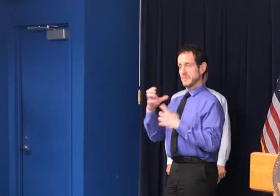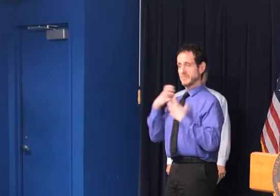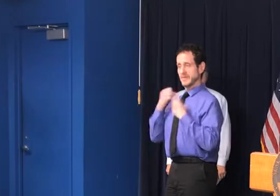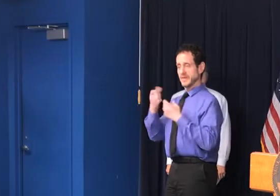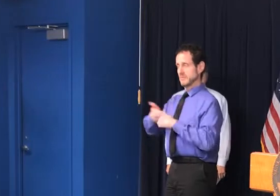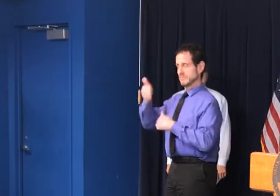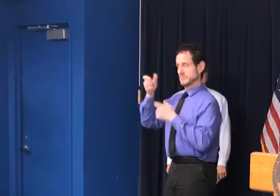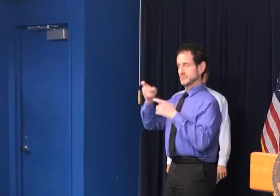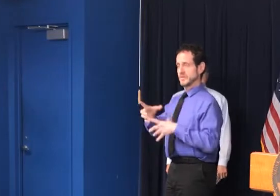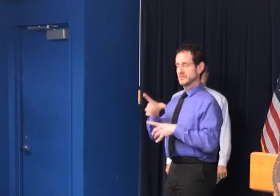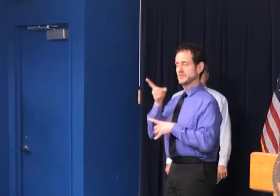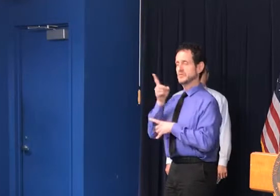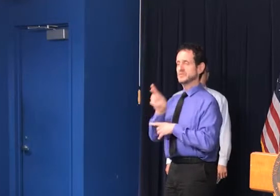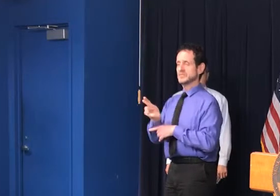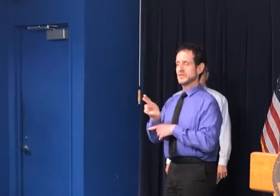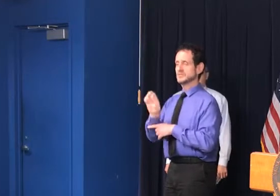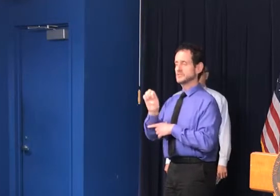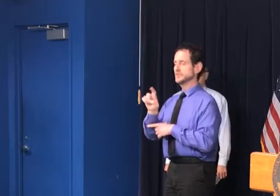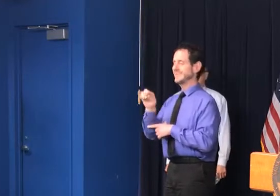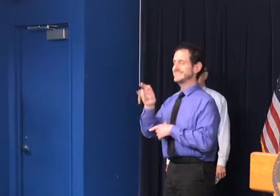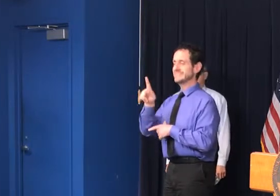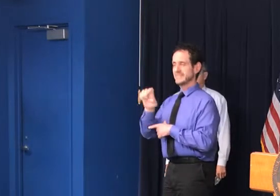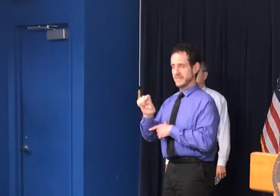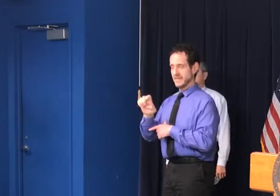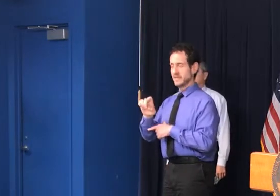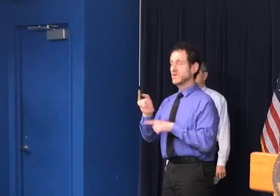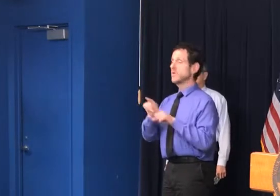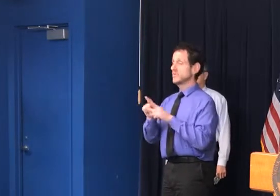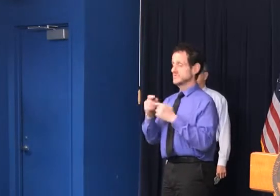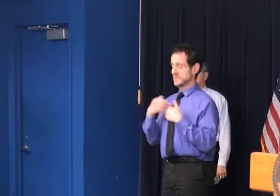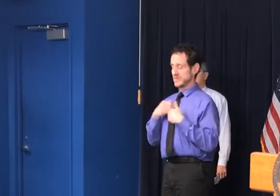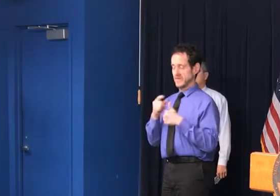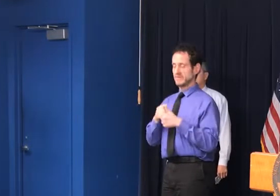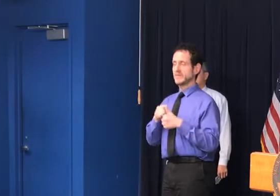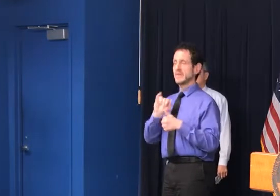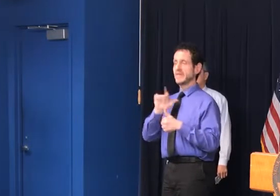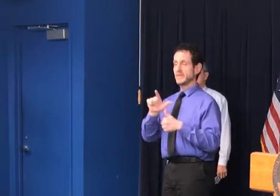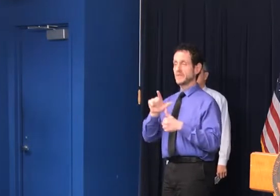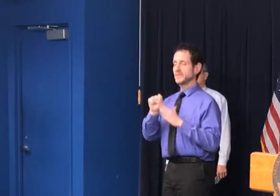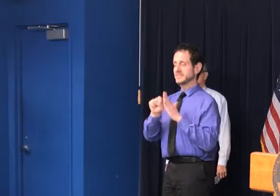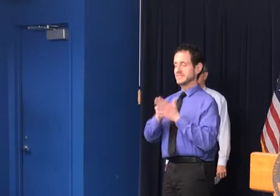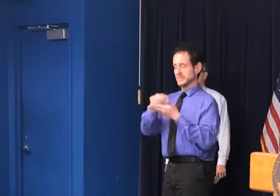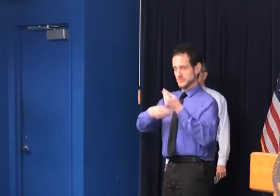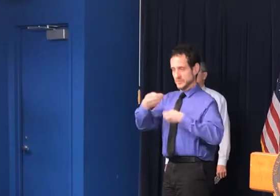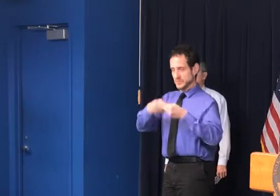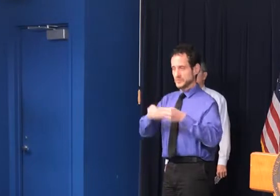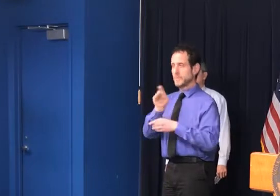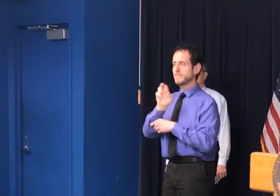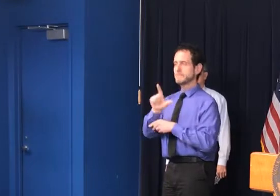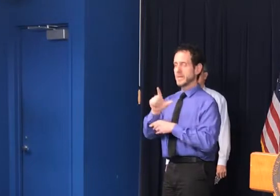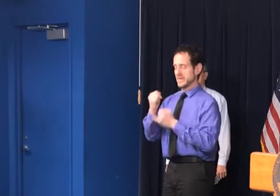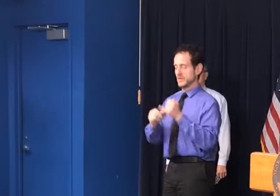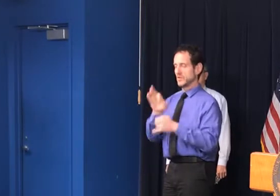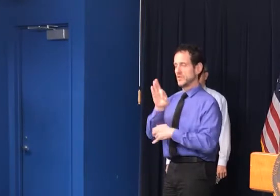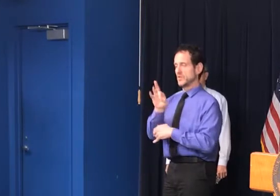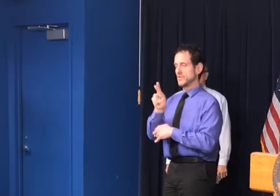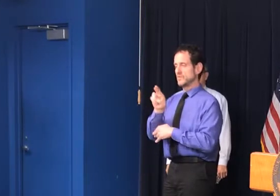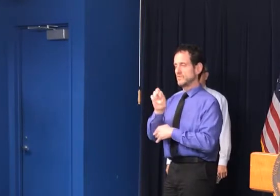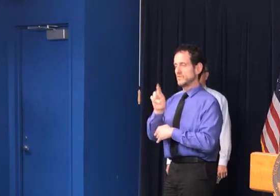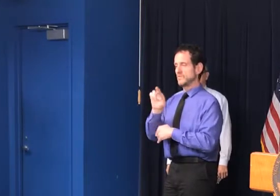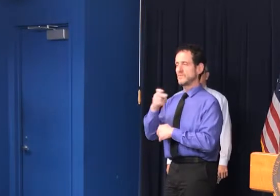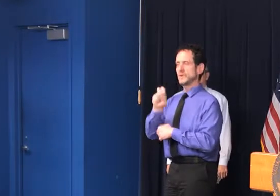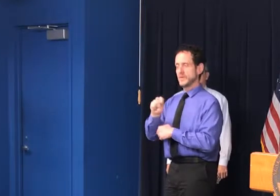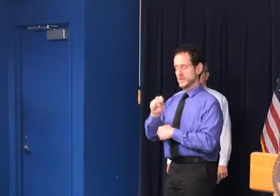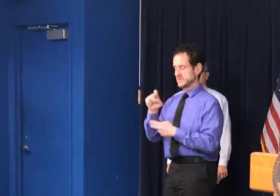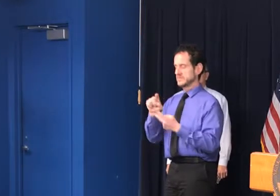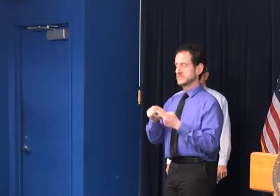Health Director, Dr. Ngozi Ezike, and we're joined today by Illinois State Treasurer Michael Frerix, by our Director of